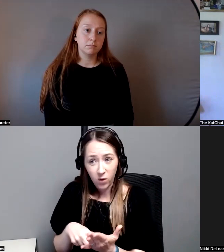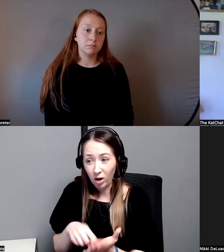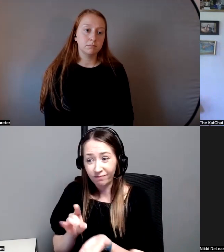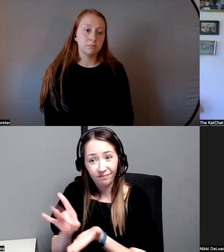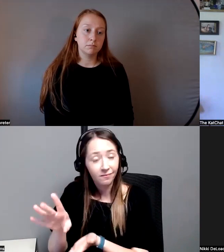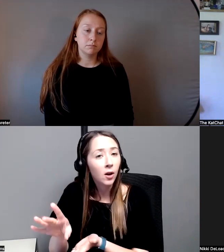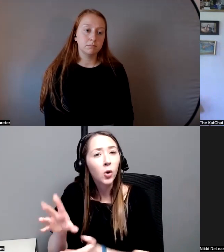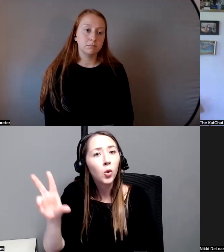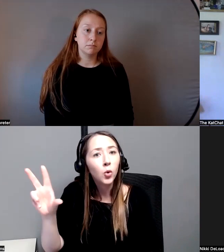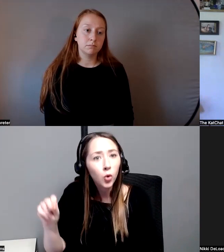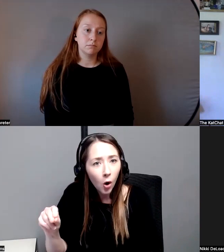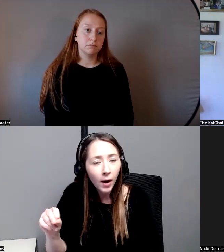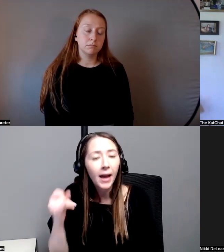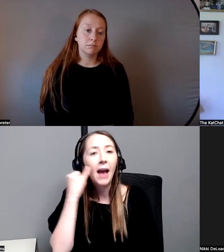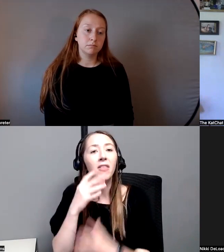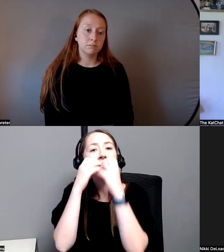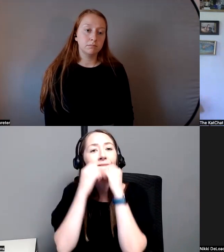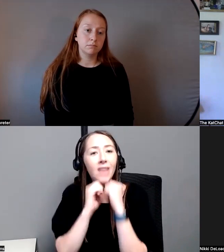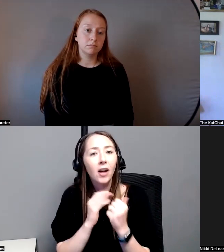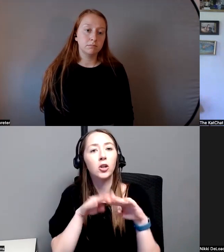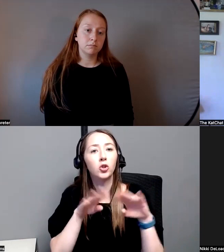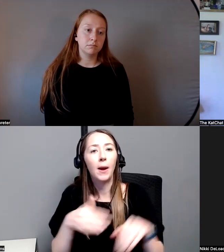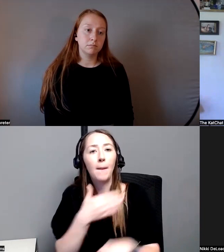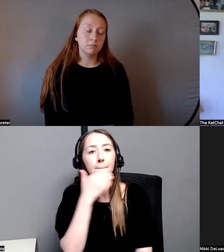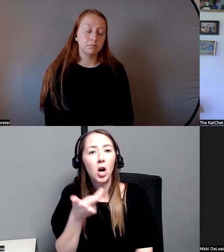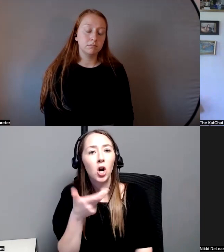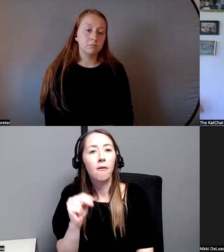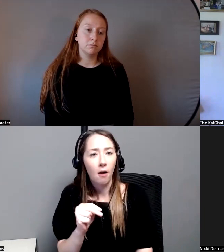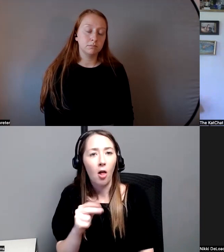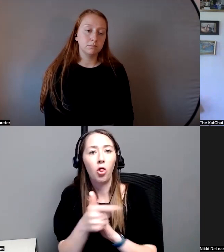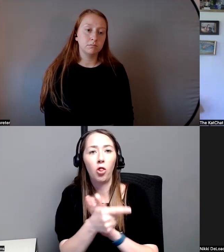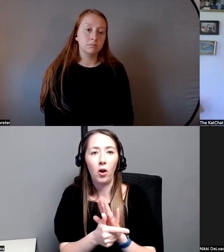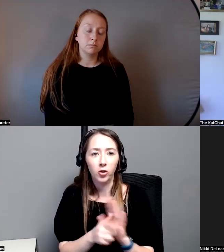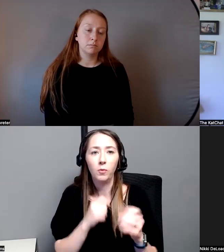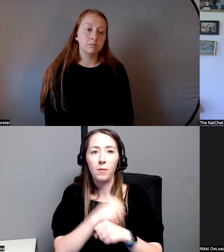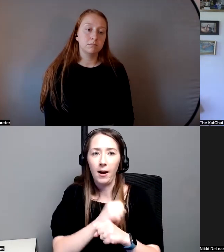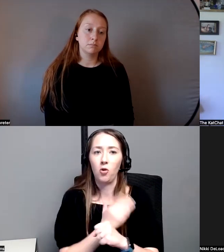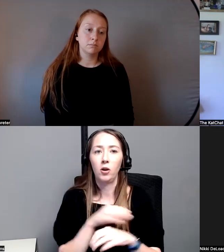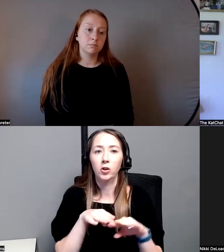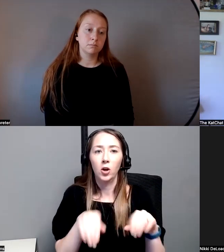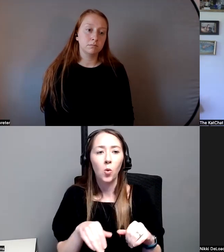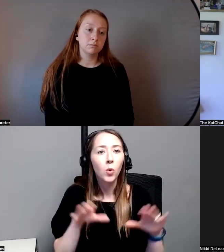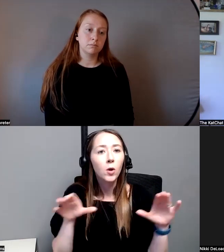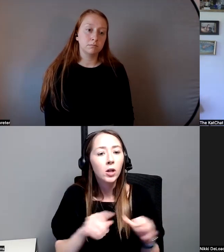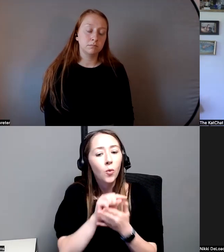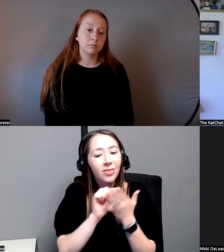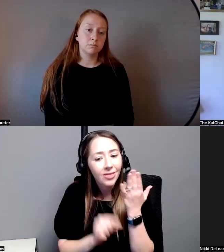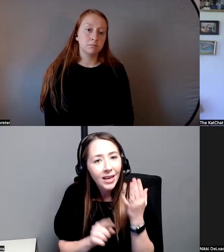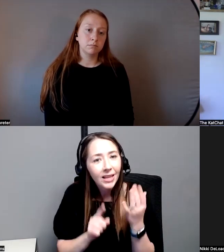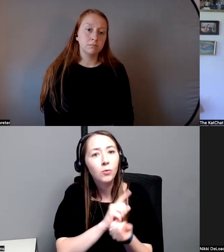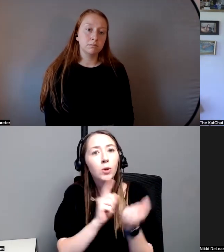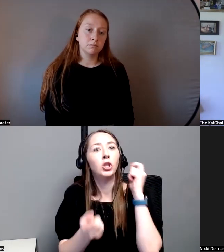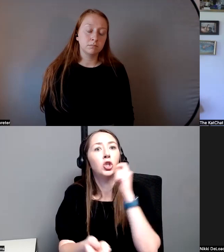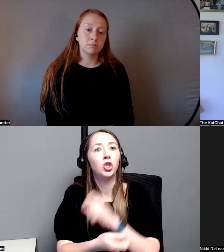we would have better gun laws in our country to protect our children. There are all these things that we would do differently as a